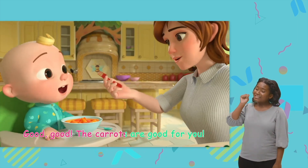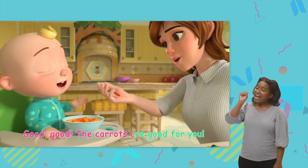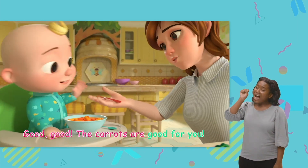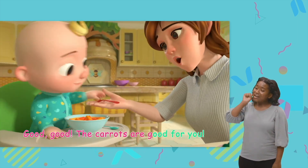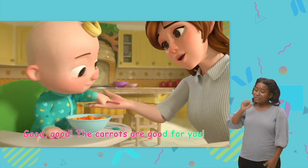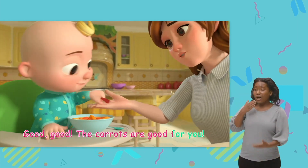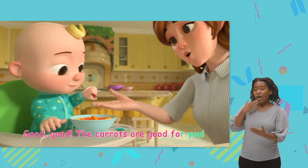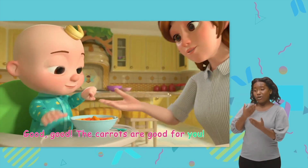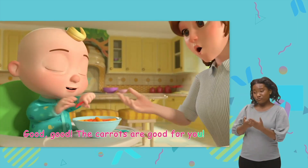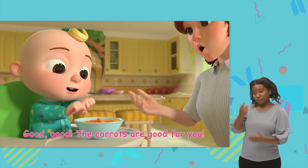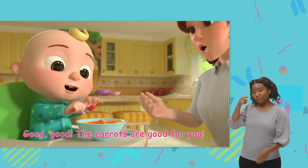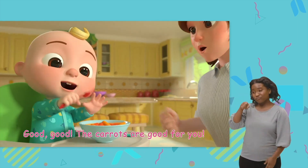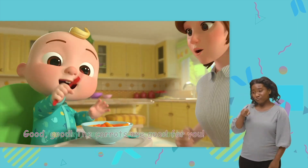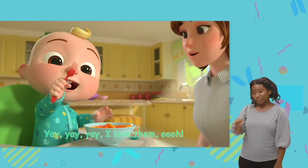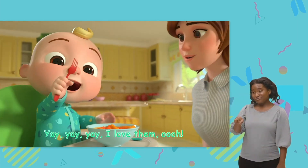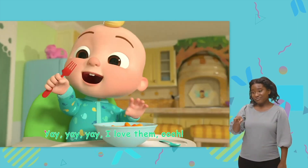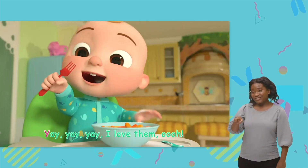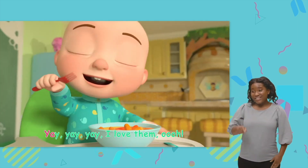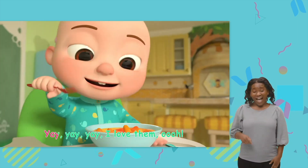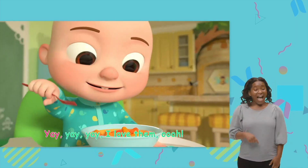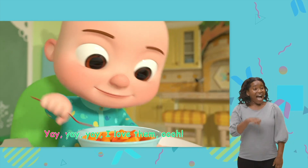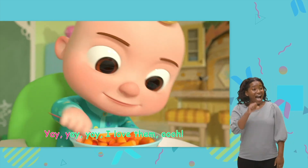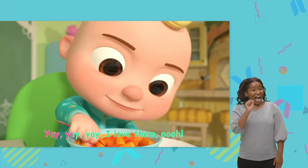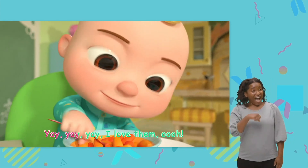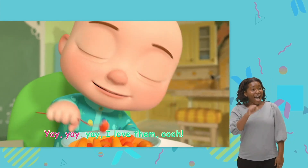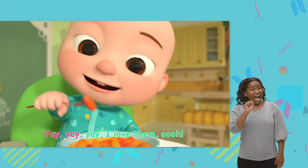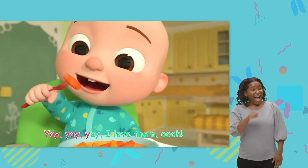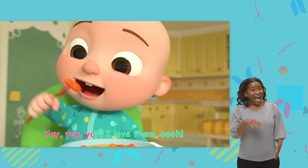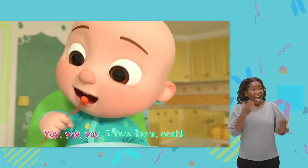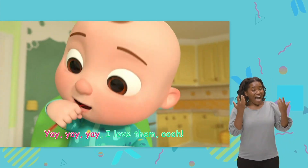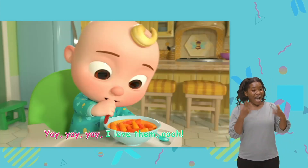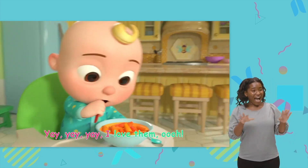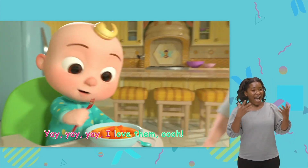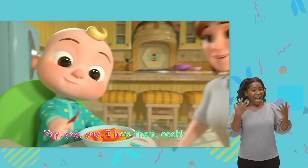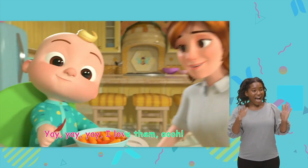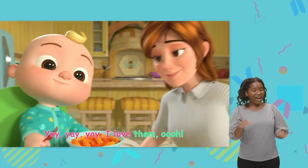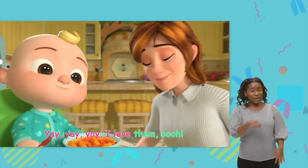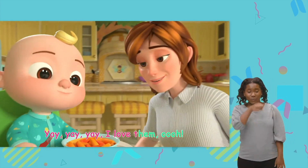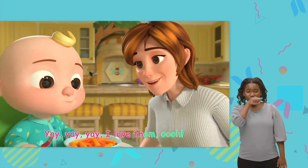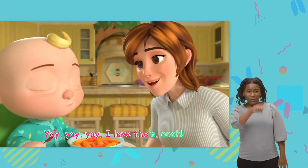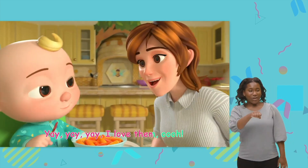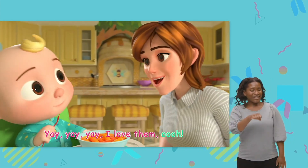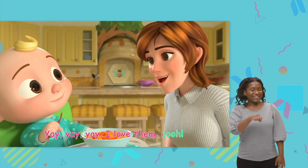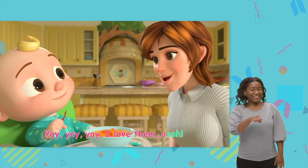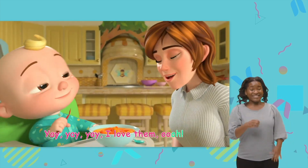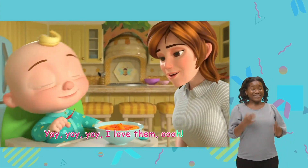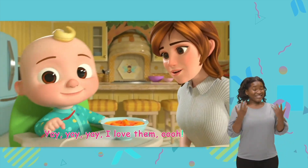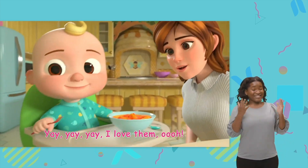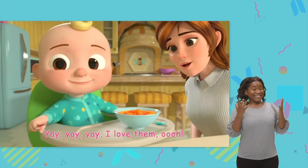Carrots are good for you. Yay, yay, yay, I love them,